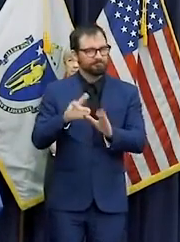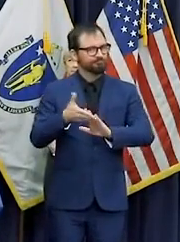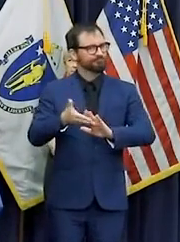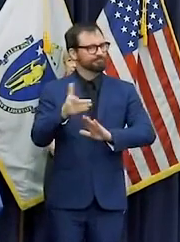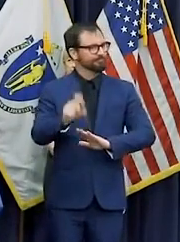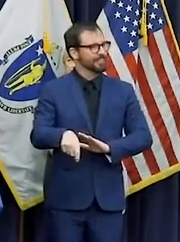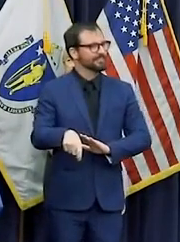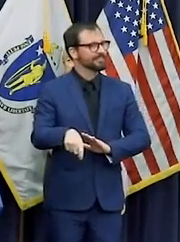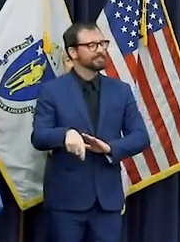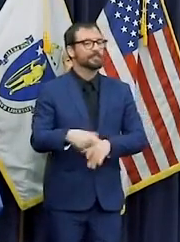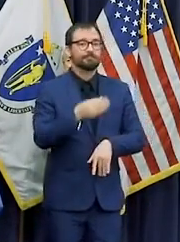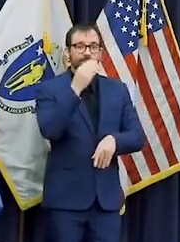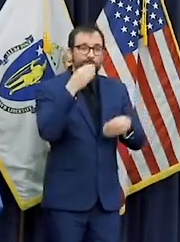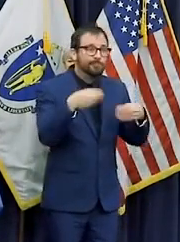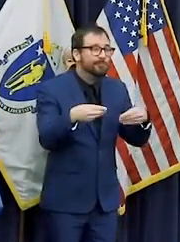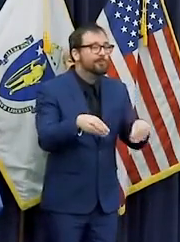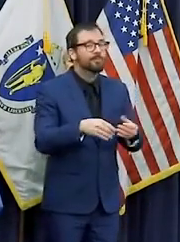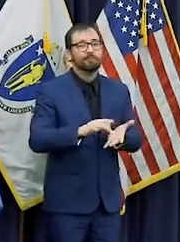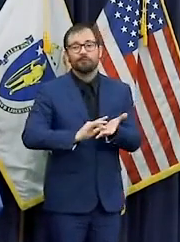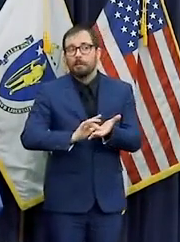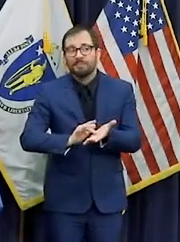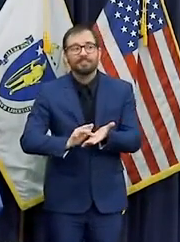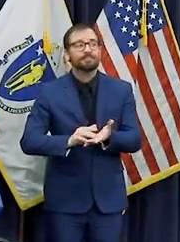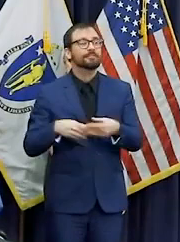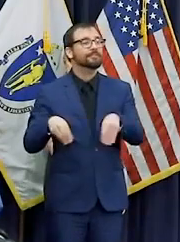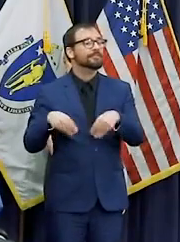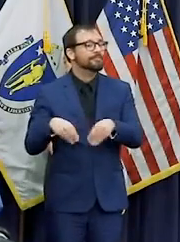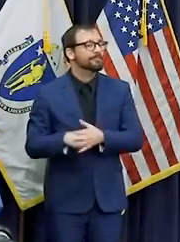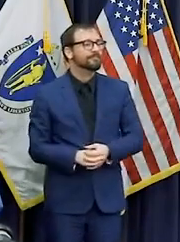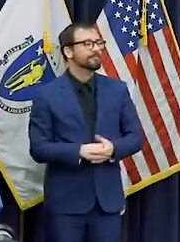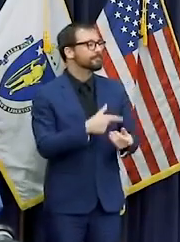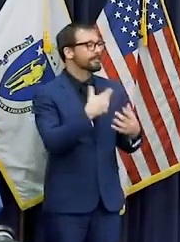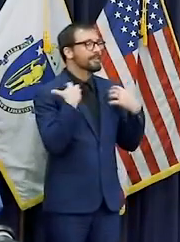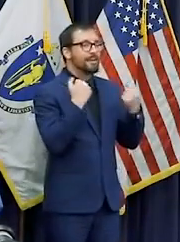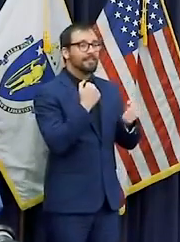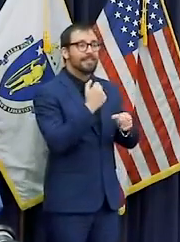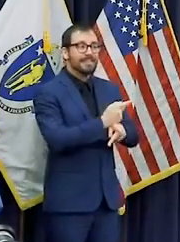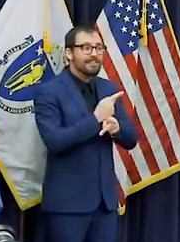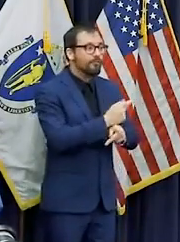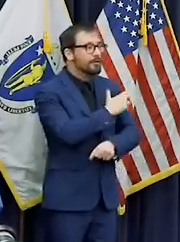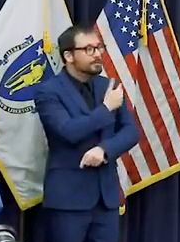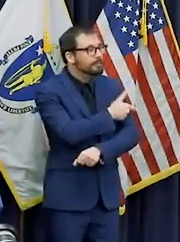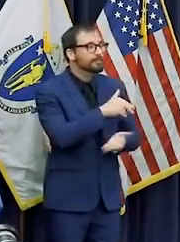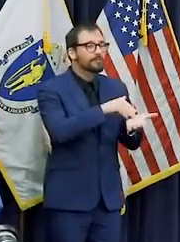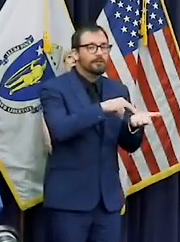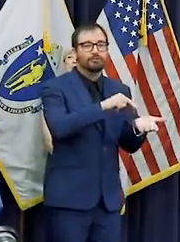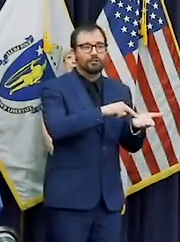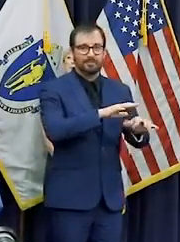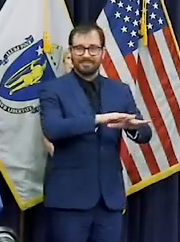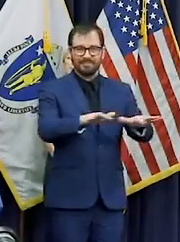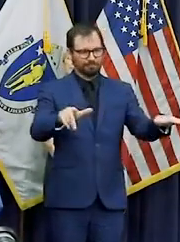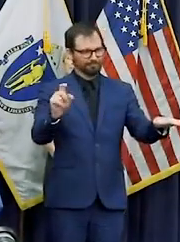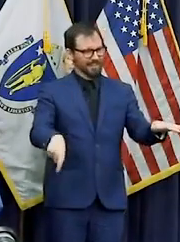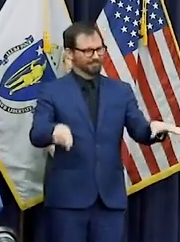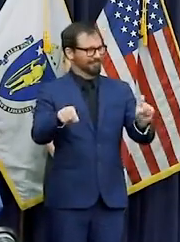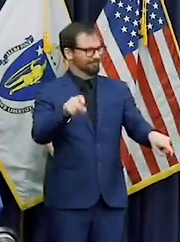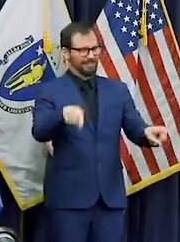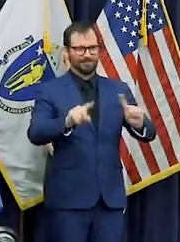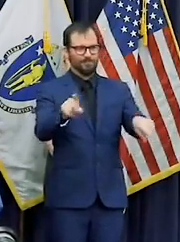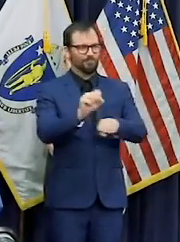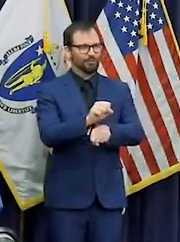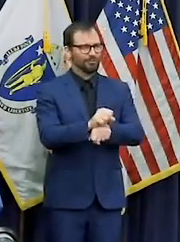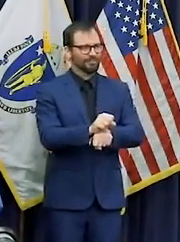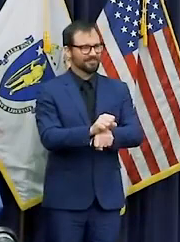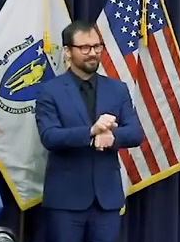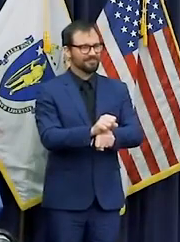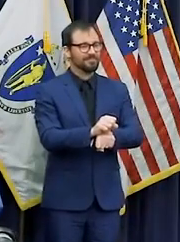pharmacies, or hospitals or healthcare providers. Instead, while all non-essential businesses must close